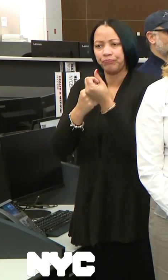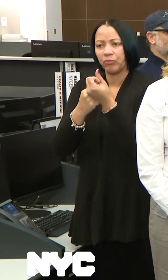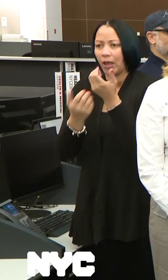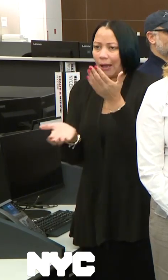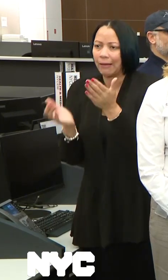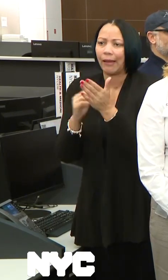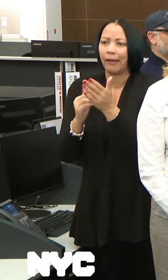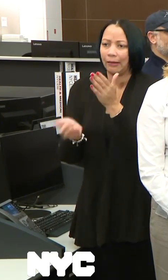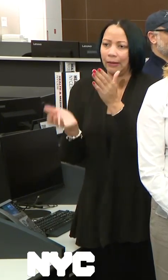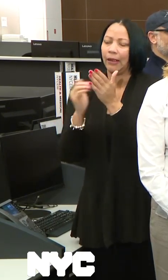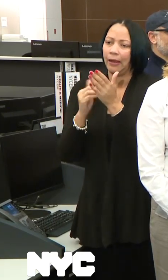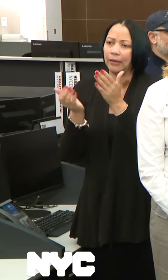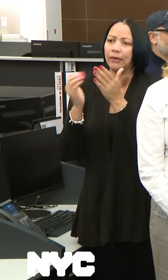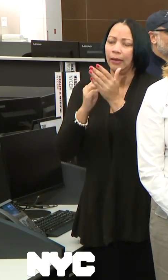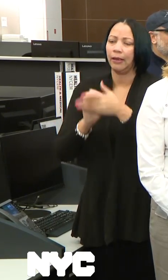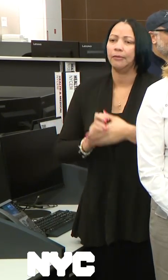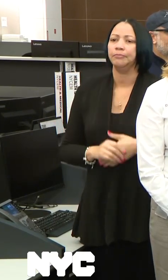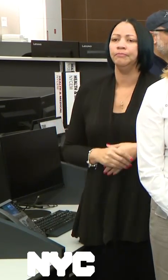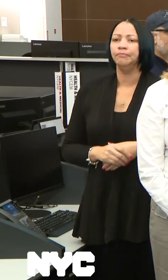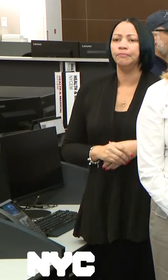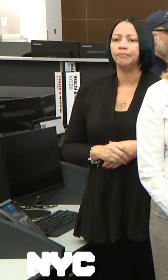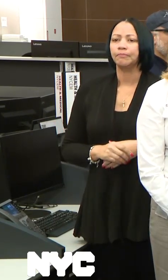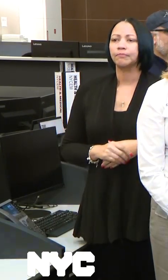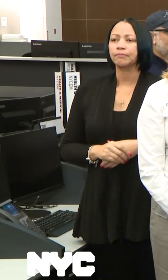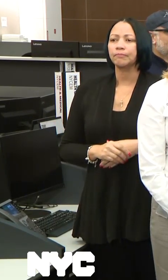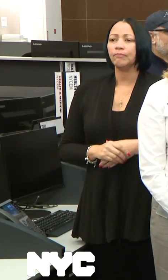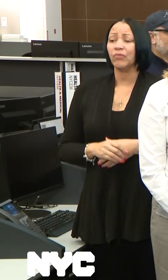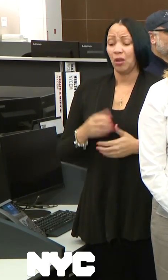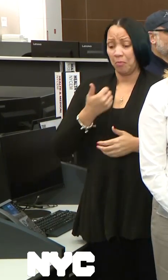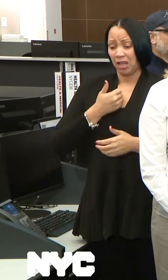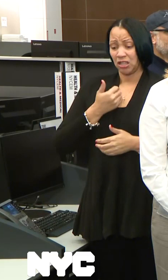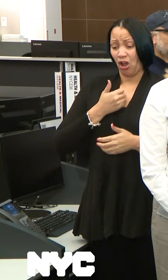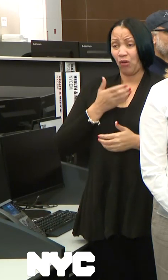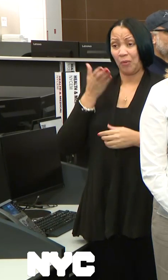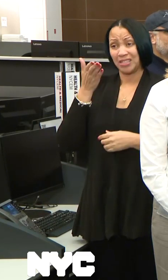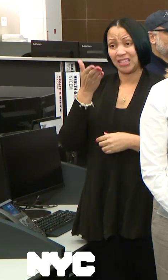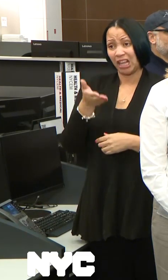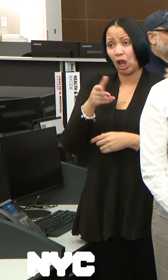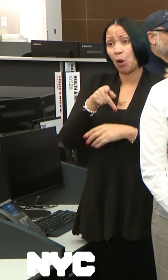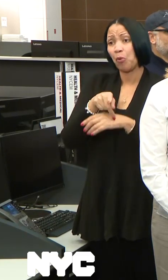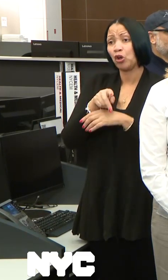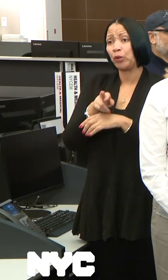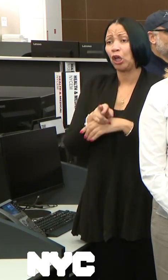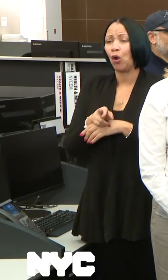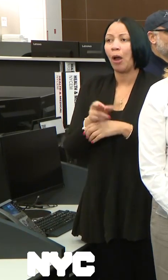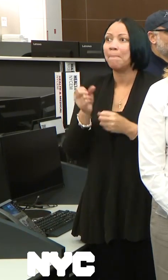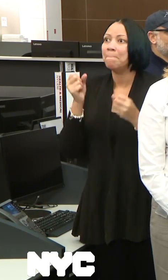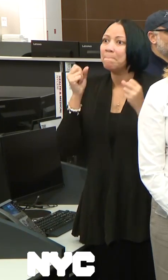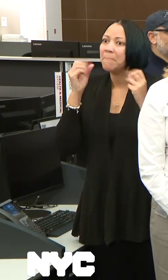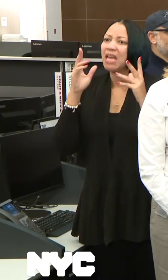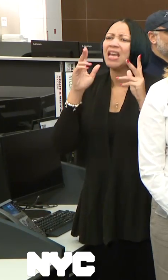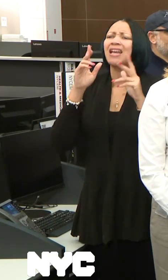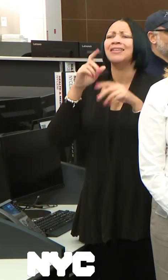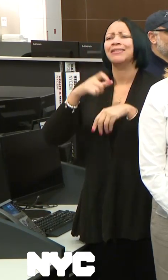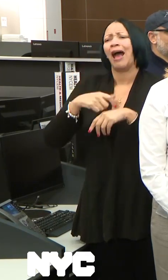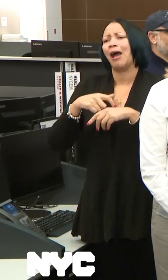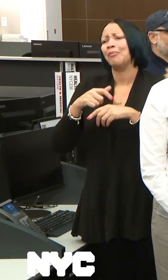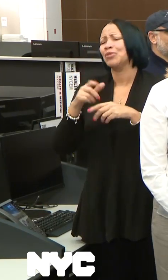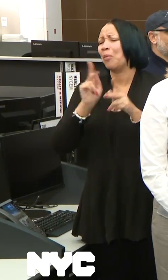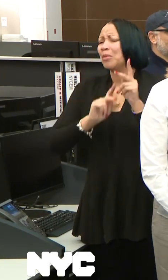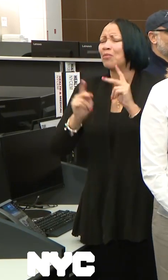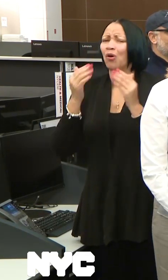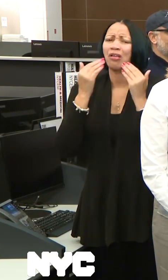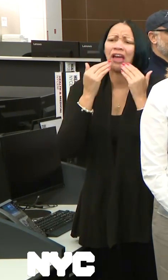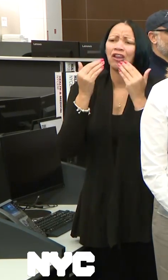again. I gotta tell you, when I was in Puerto Rico, I cannot tell you how many times people said thank you for all the New York